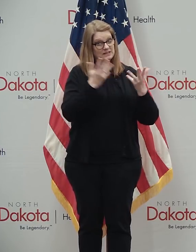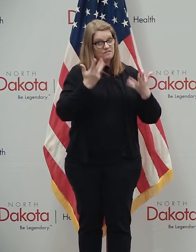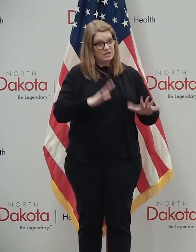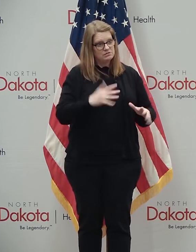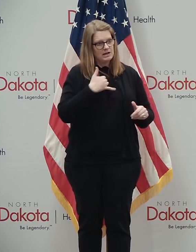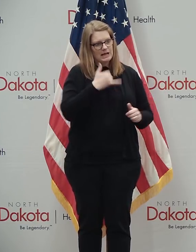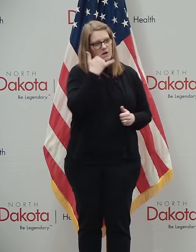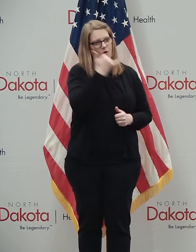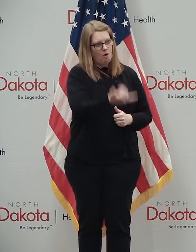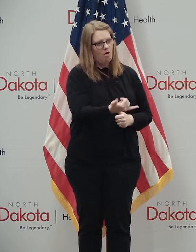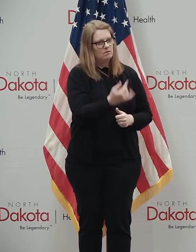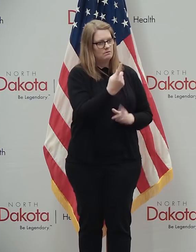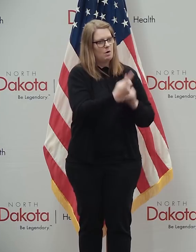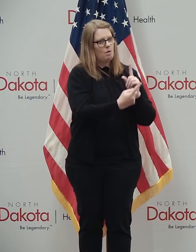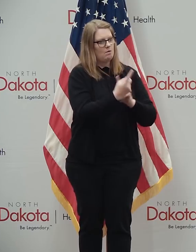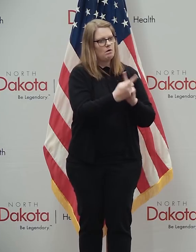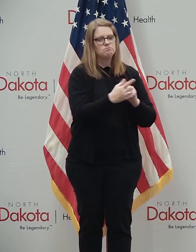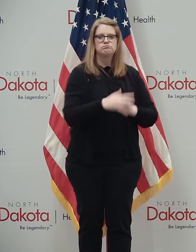a one-on-one with you.